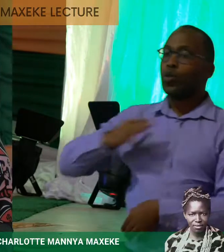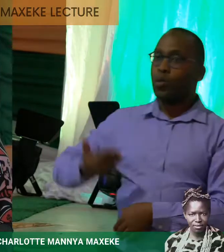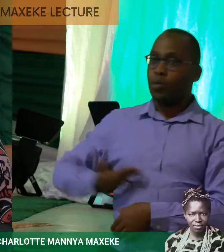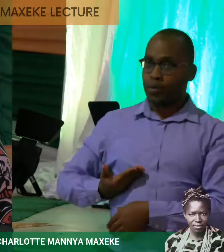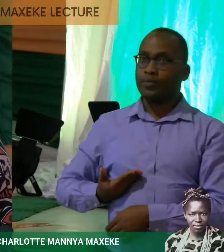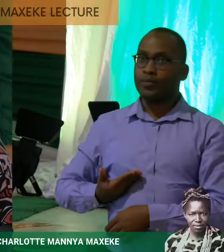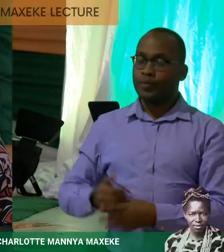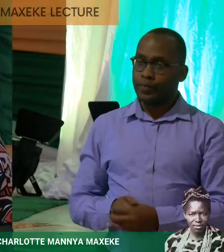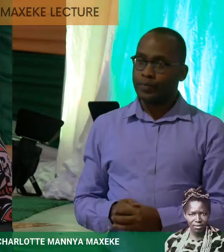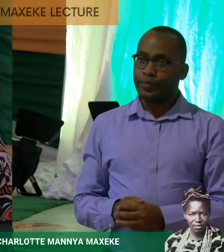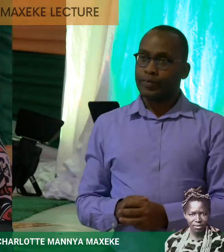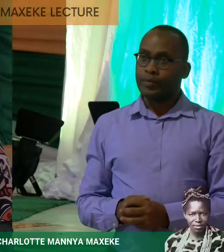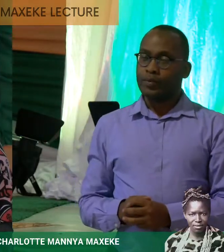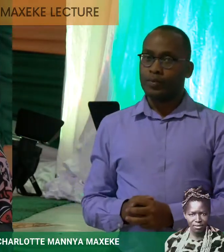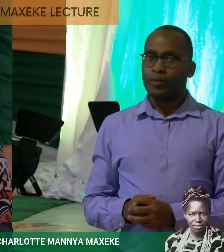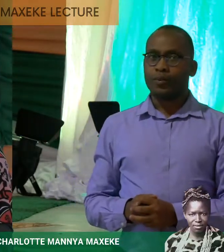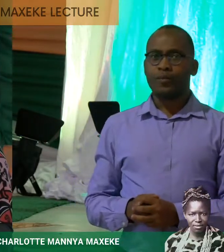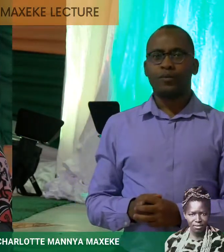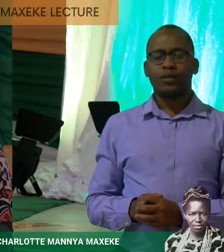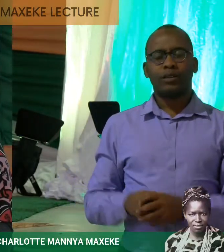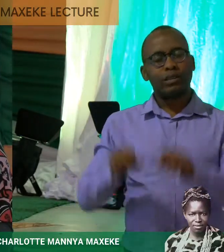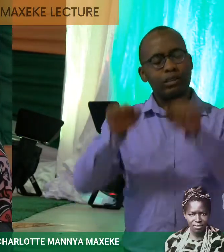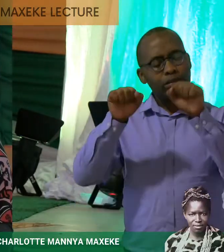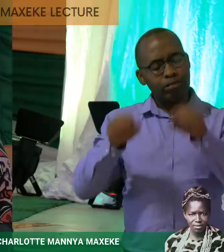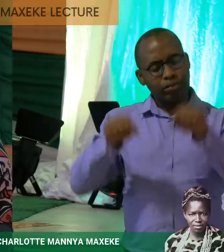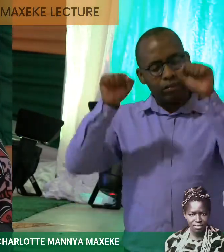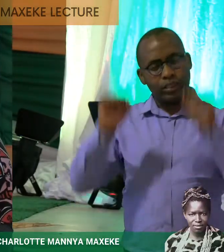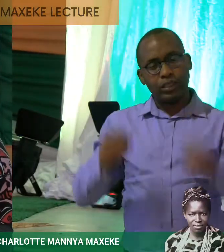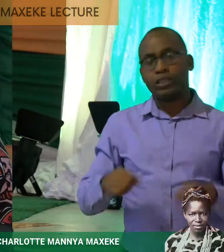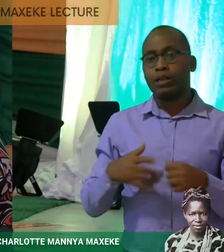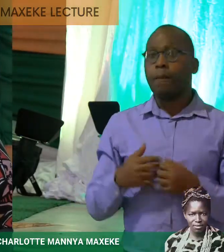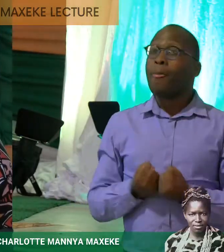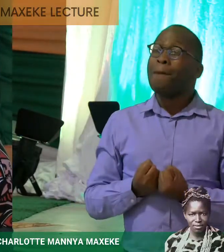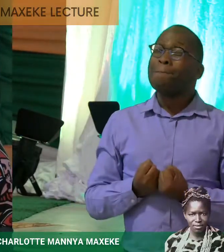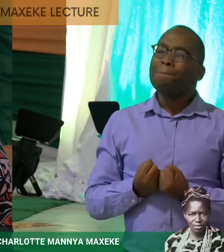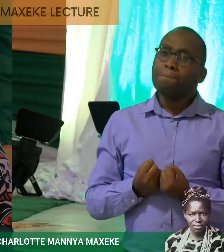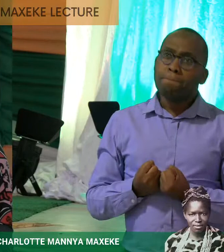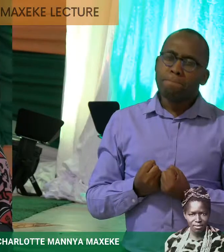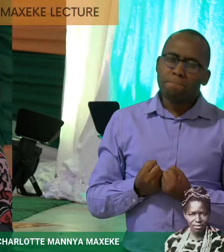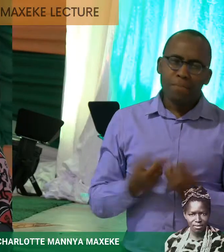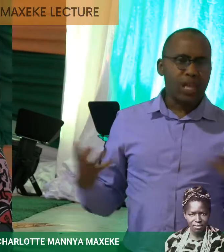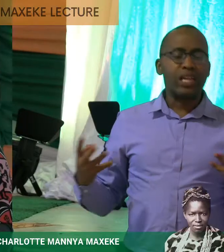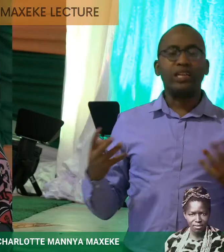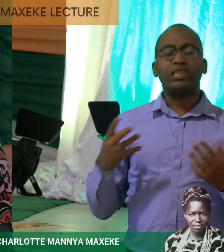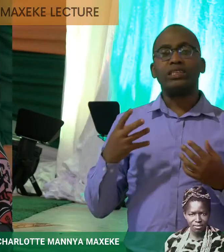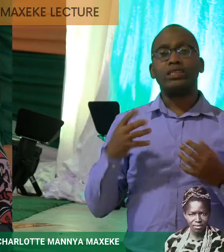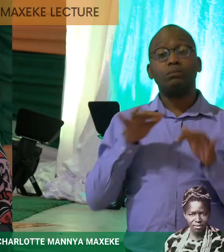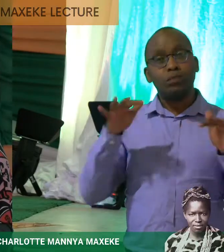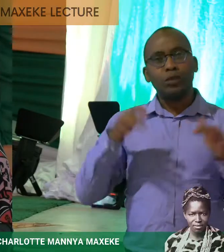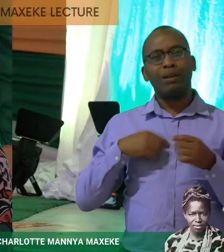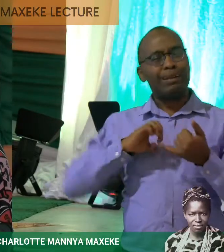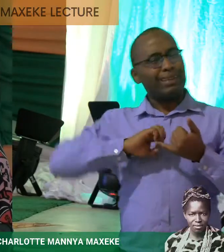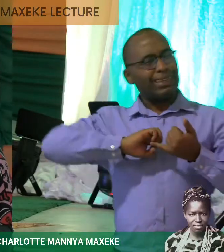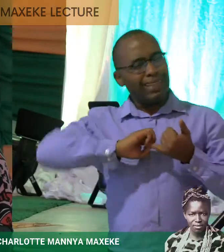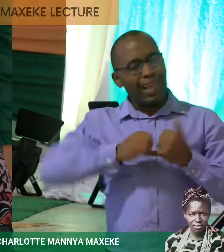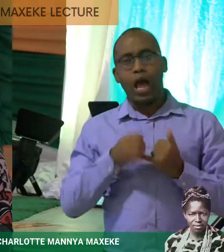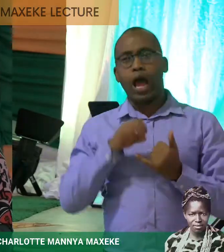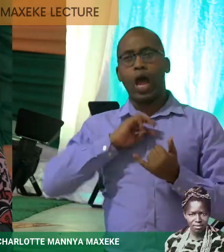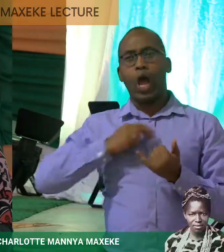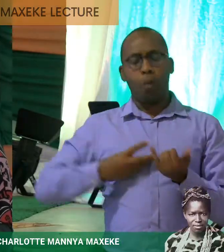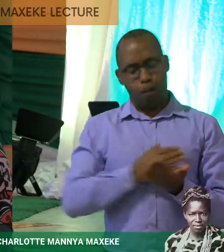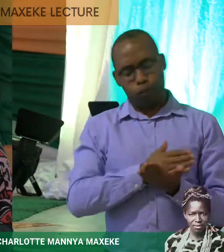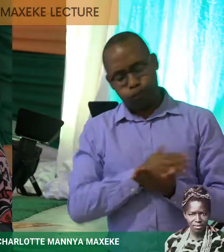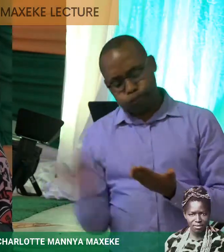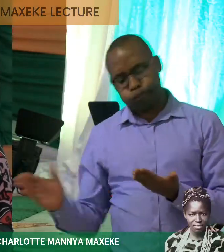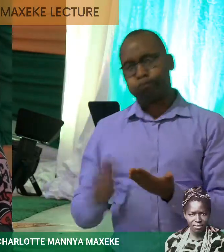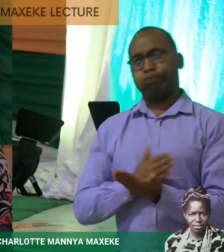There have been many attempts to write women out of the liberation heritage narrative, as though we were